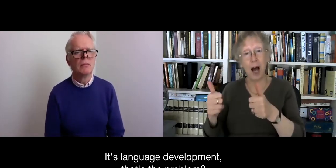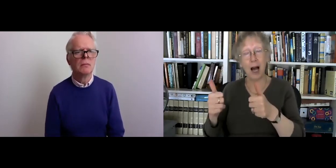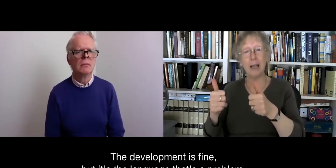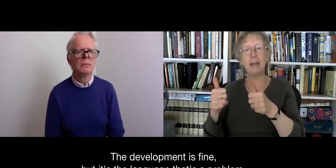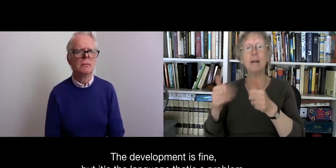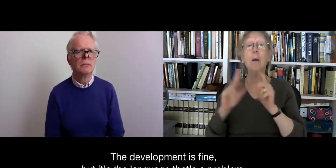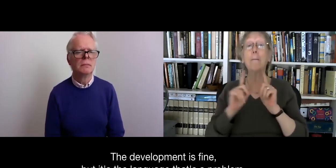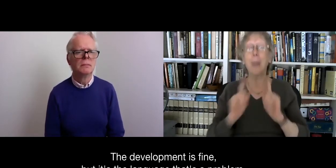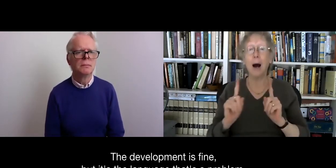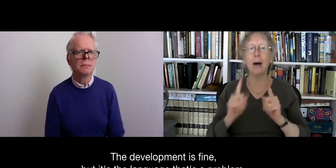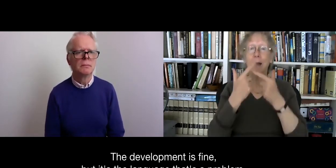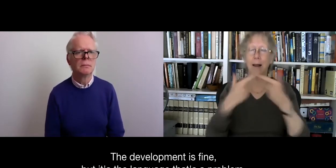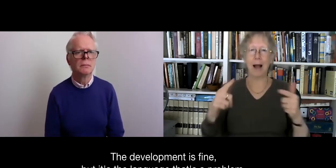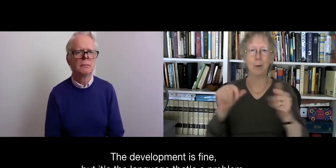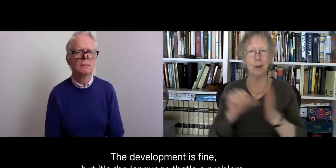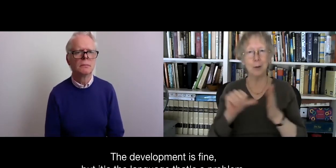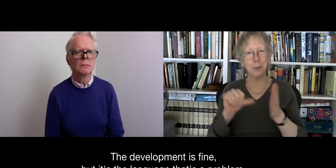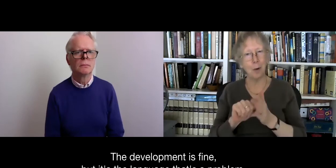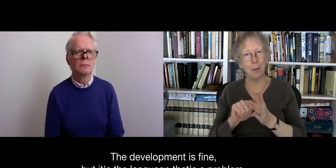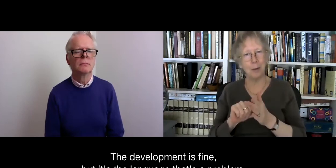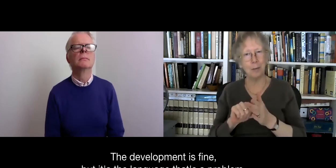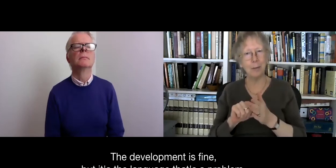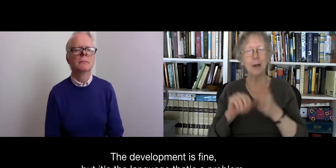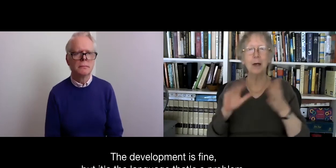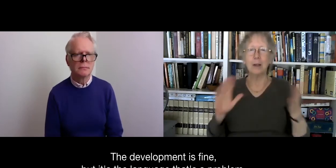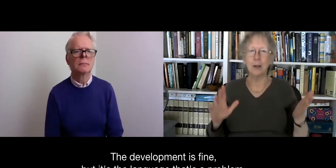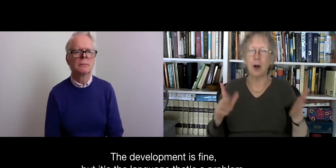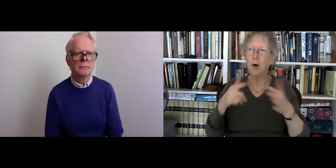Well, the development is fine, but it's the language that's a problem.